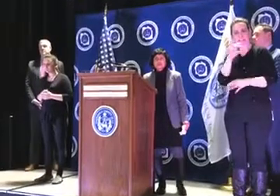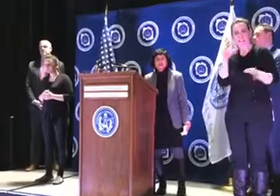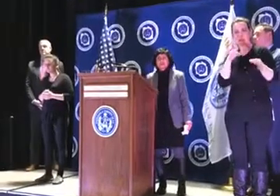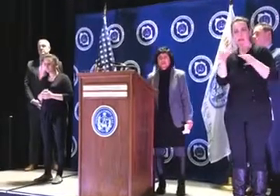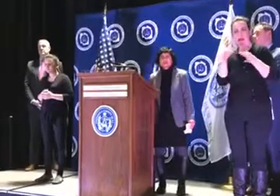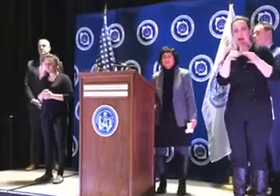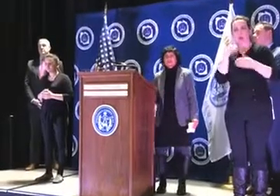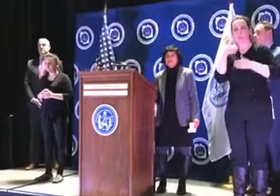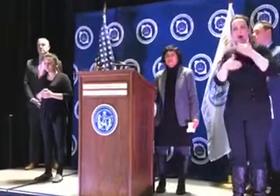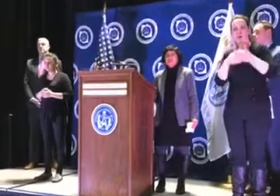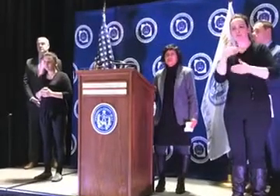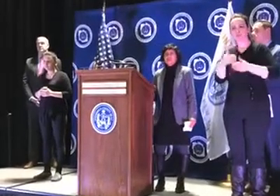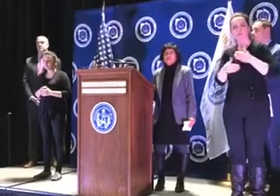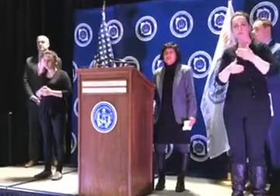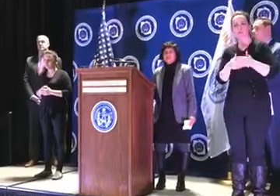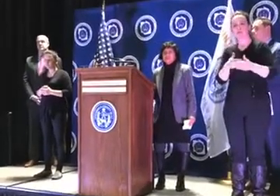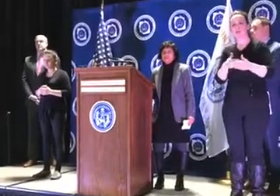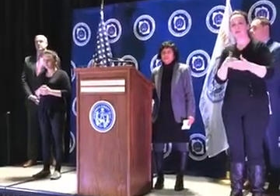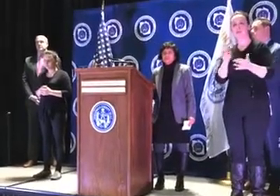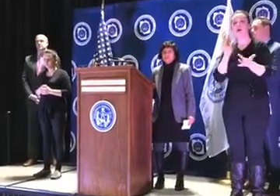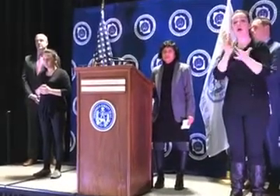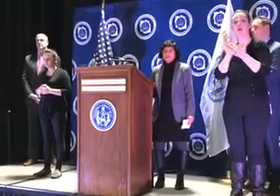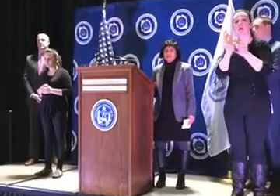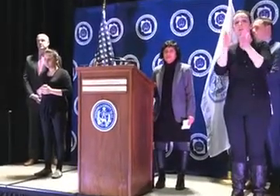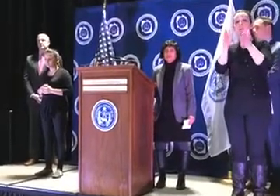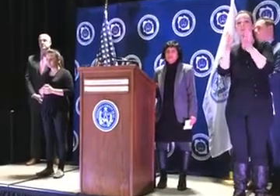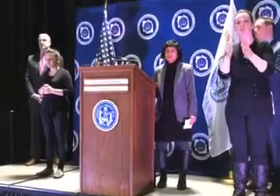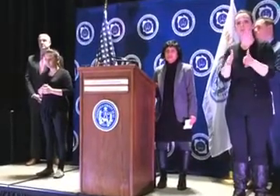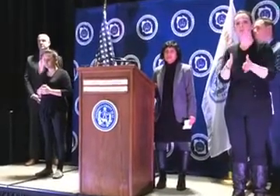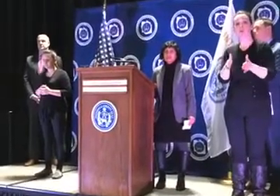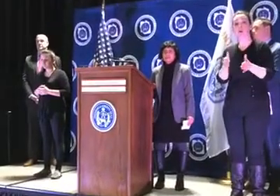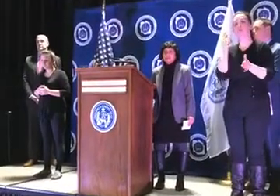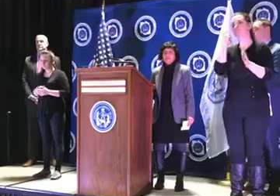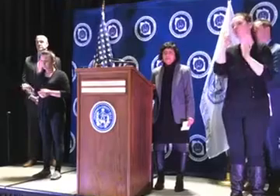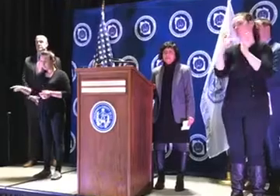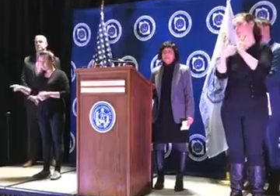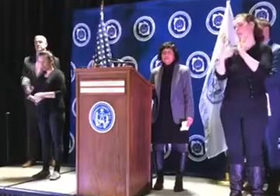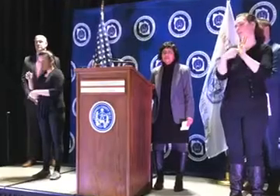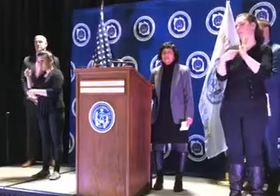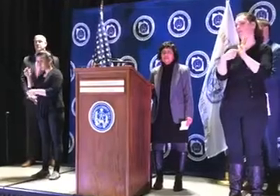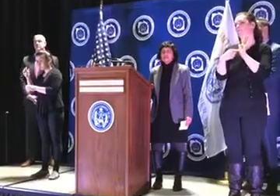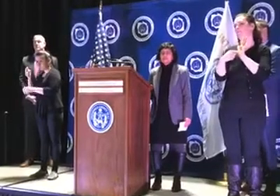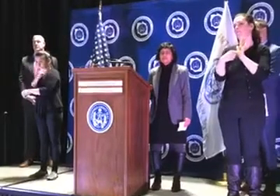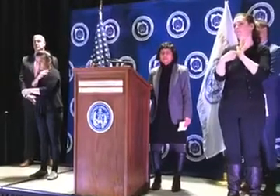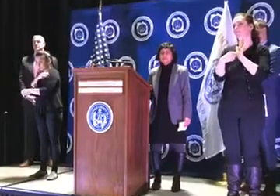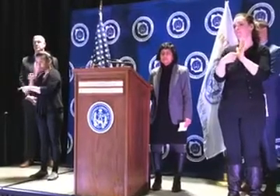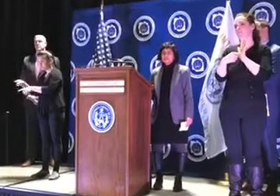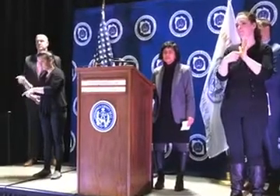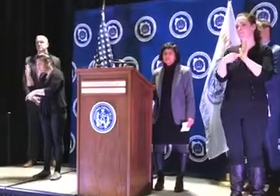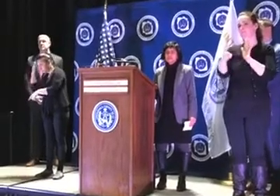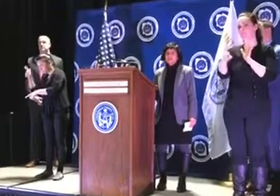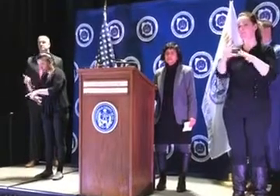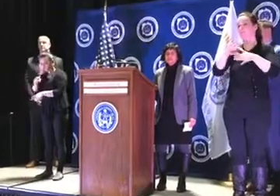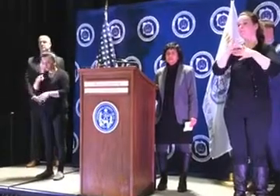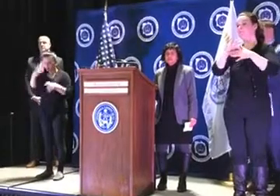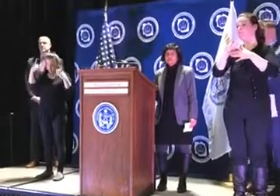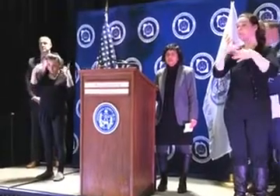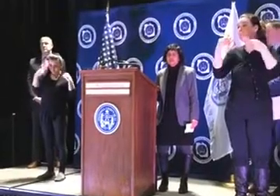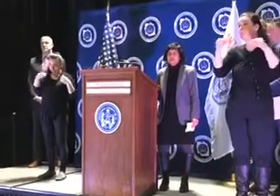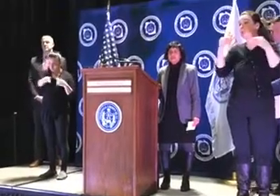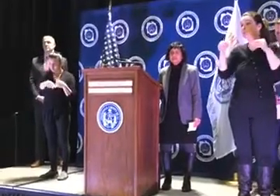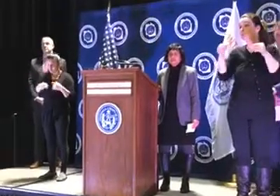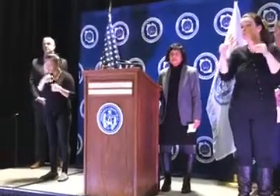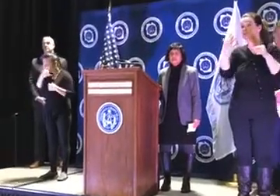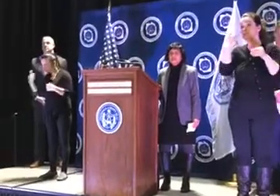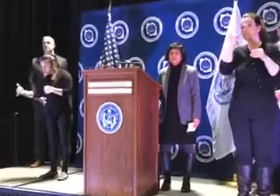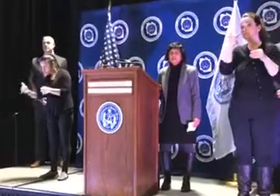in making contact with an individual? Let's take the Ashodi's case or the case at America's